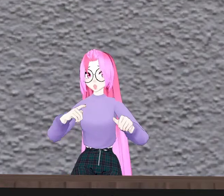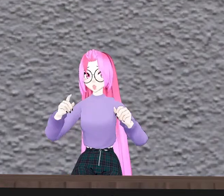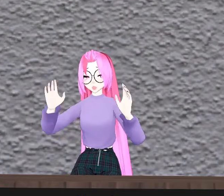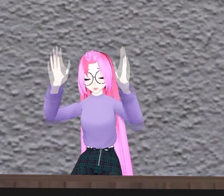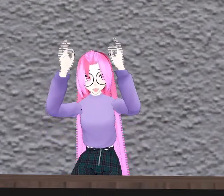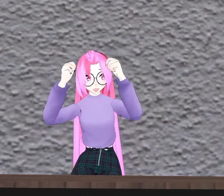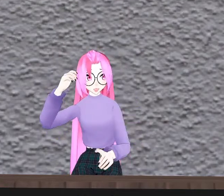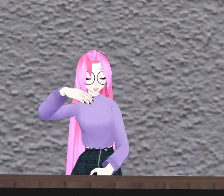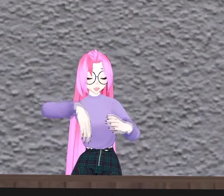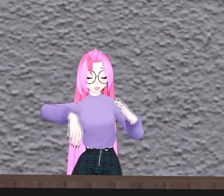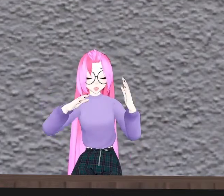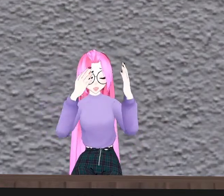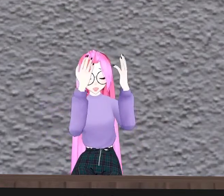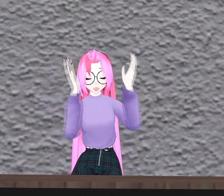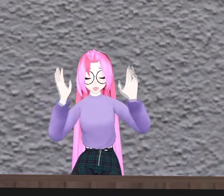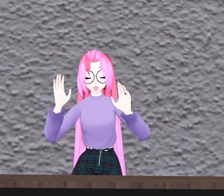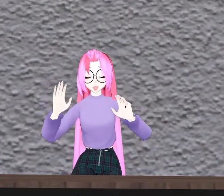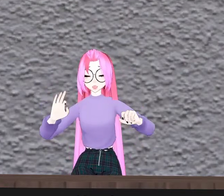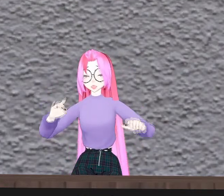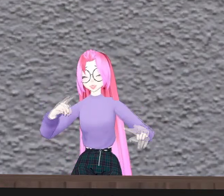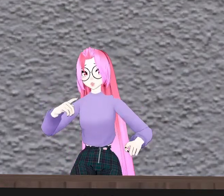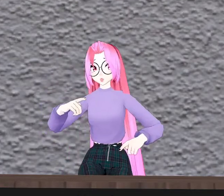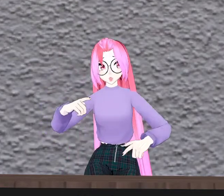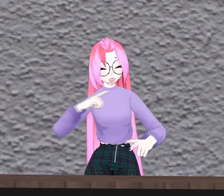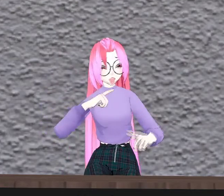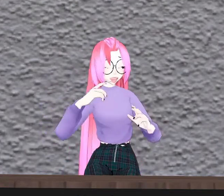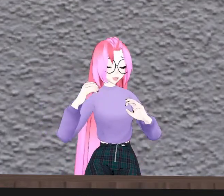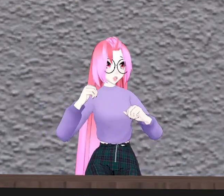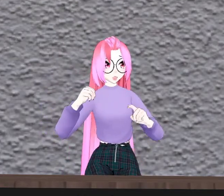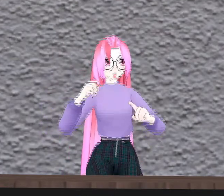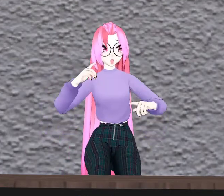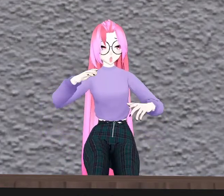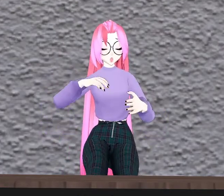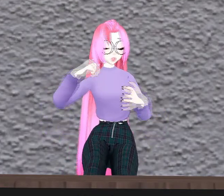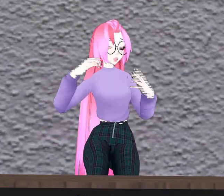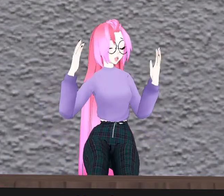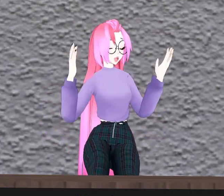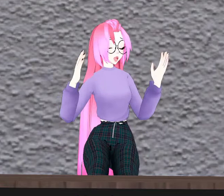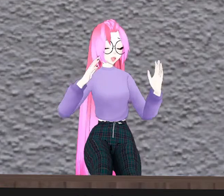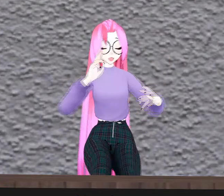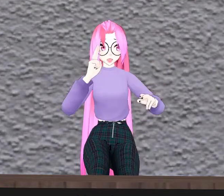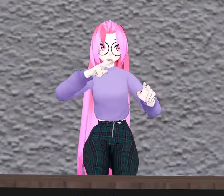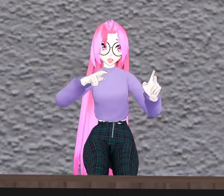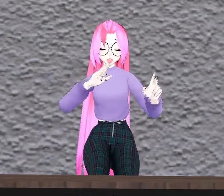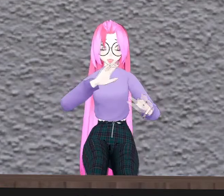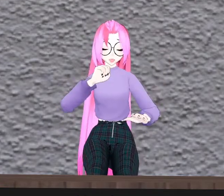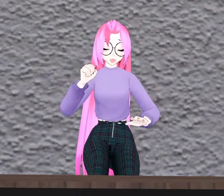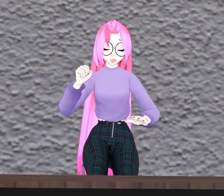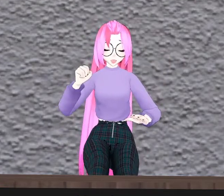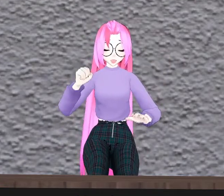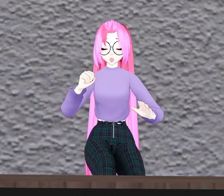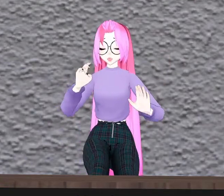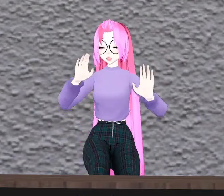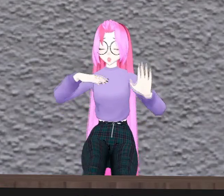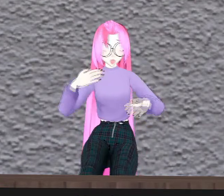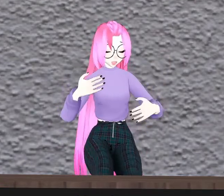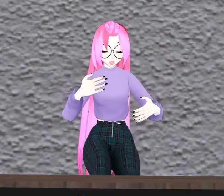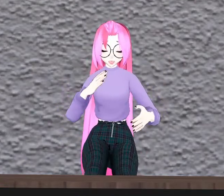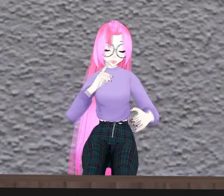ever teacher here in VR. I hope that you learn a lot, you have fun, and you feel welcomed